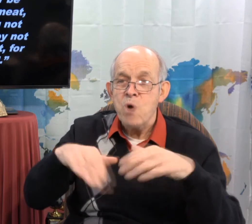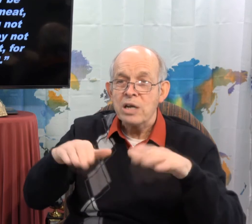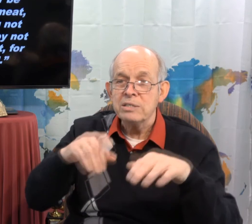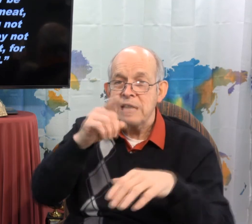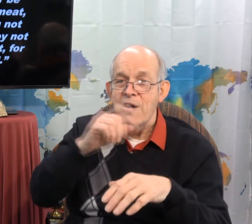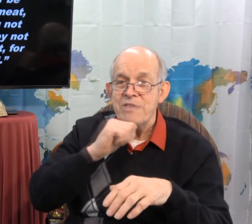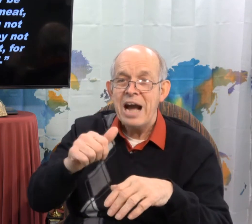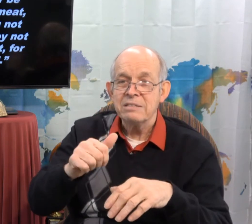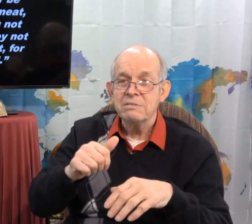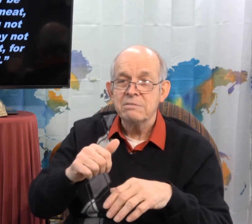walking thou not